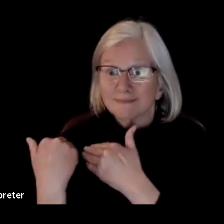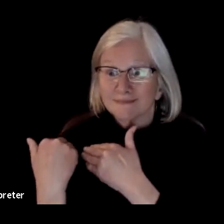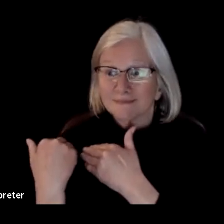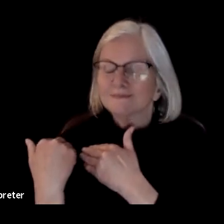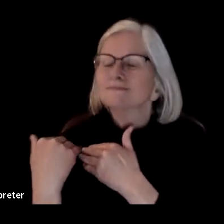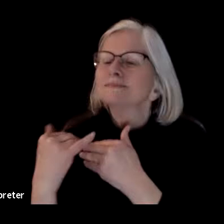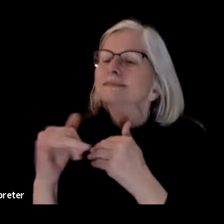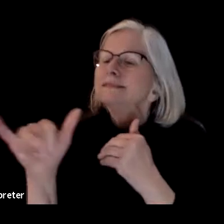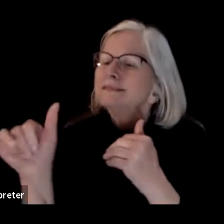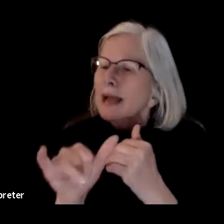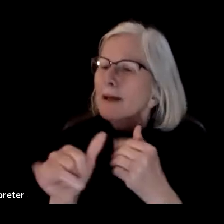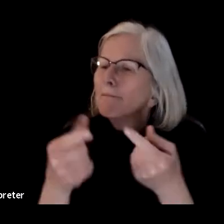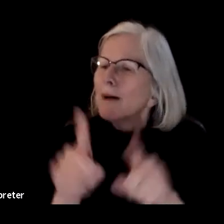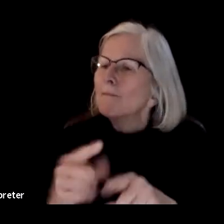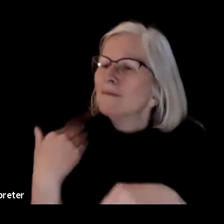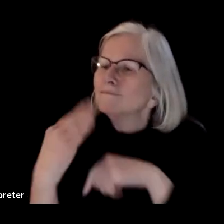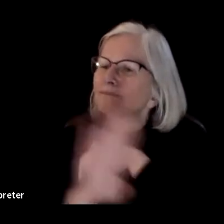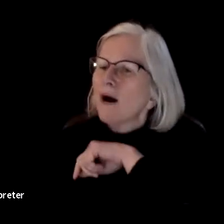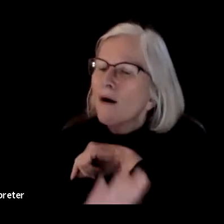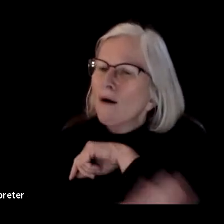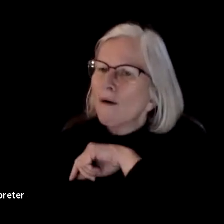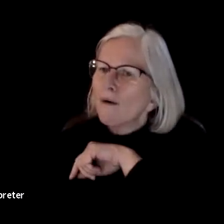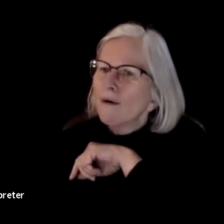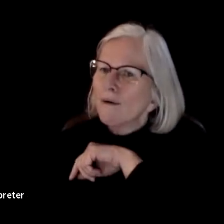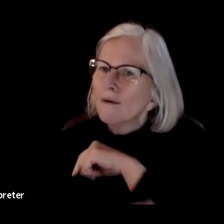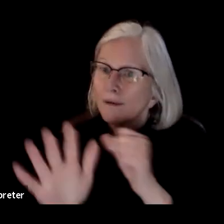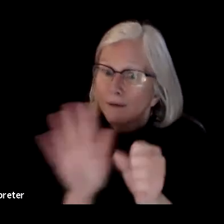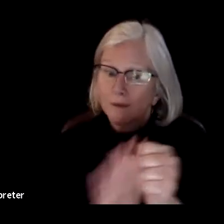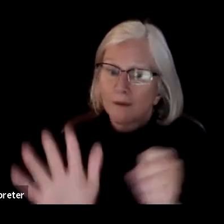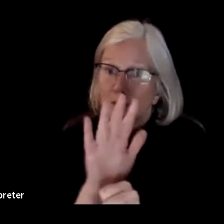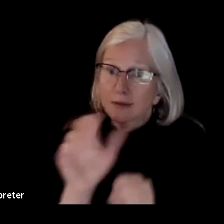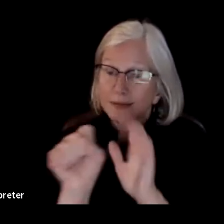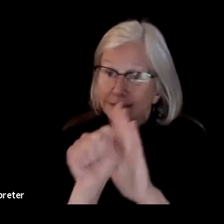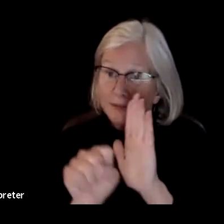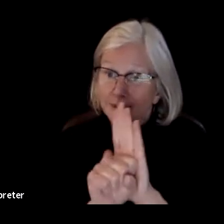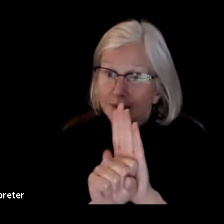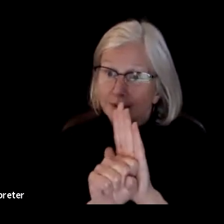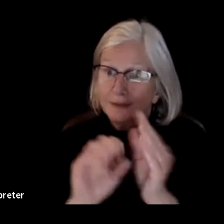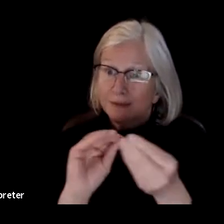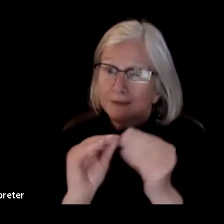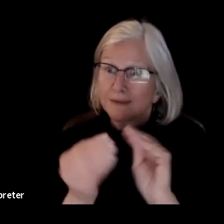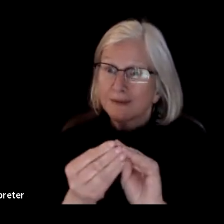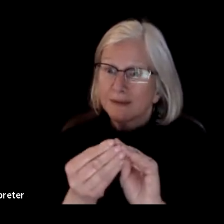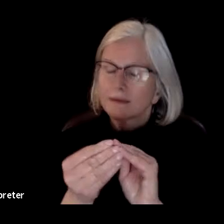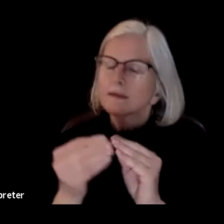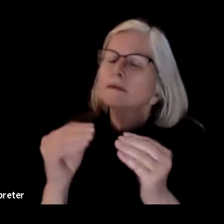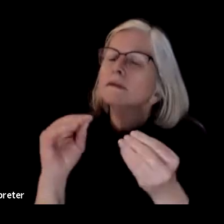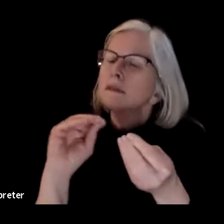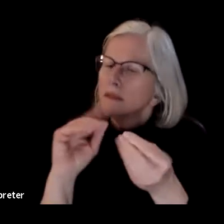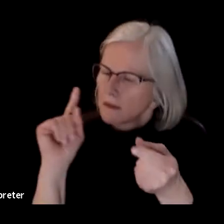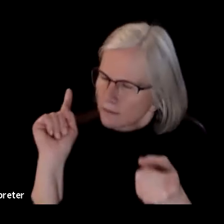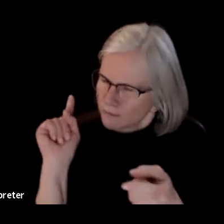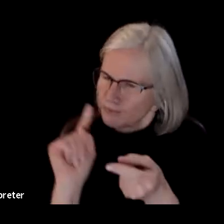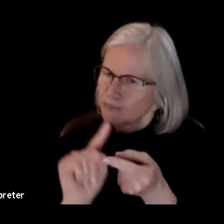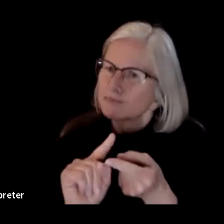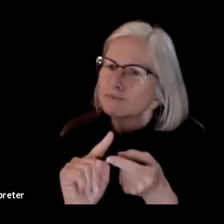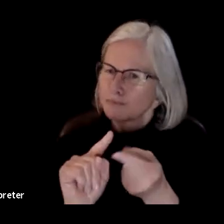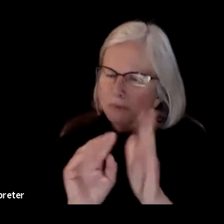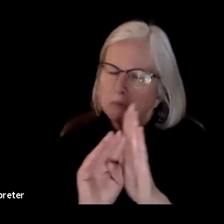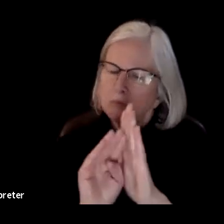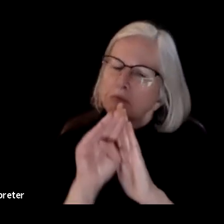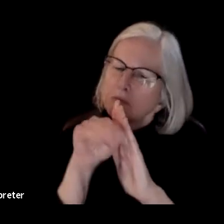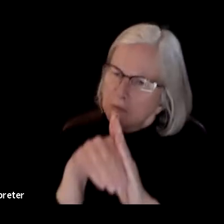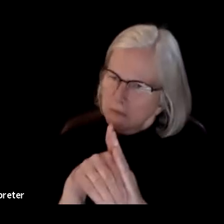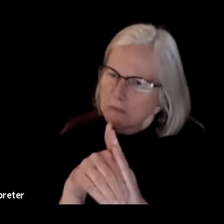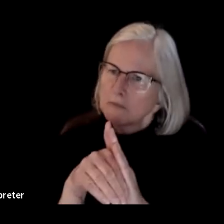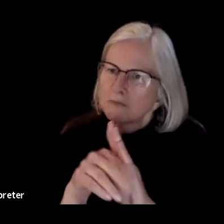our decline in numbers has slowed. We must remain vigilant to avoid another